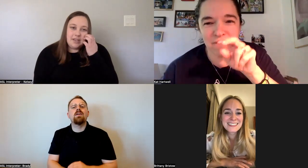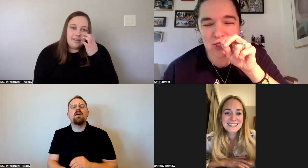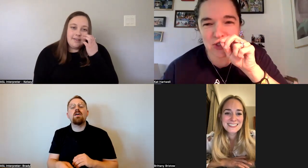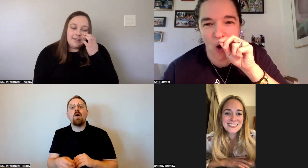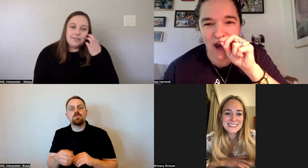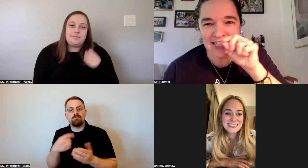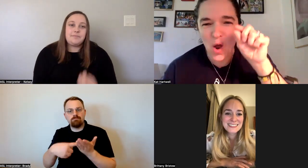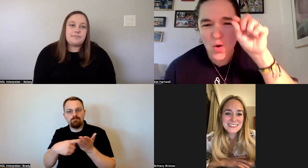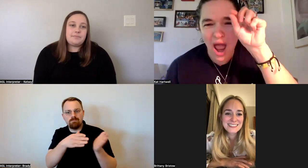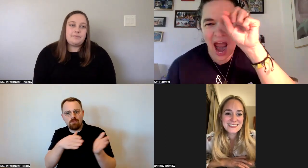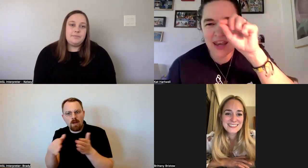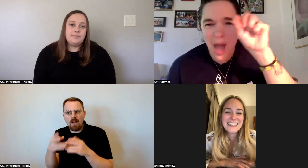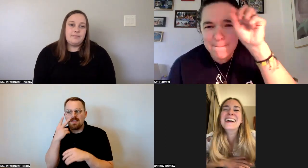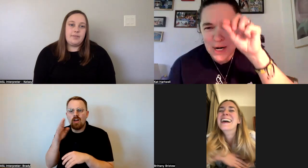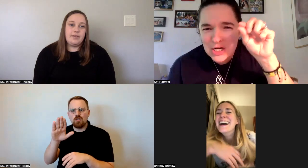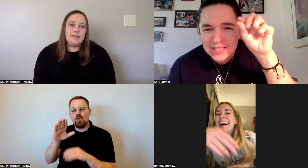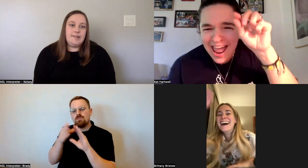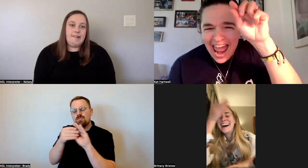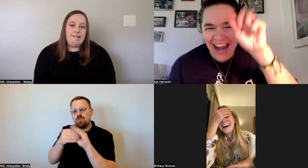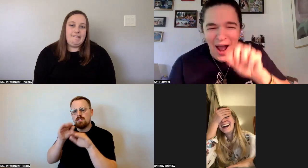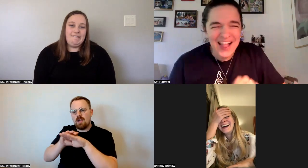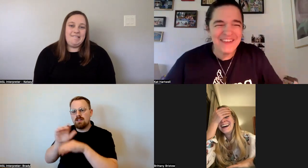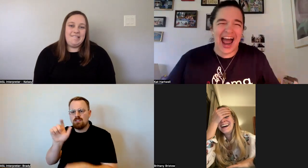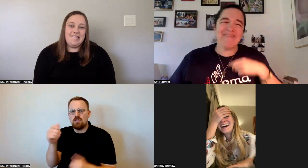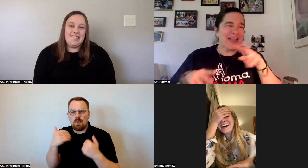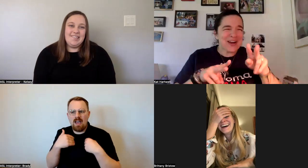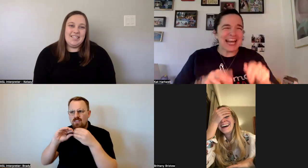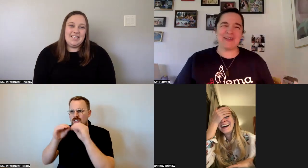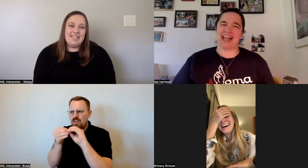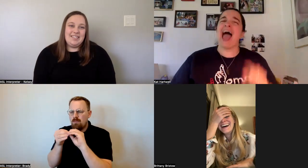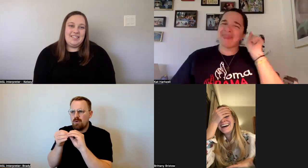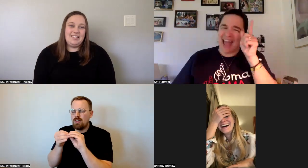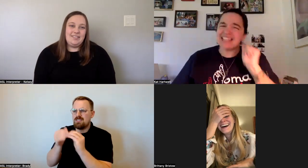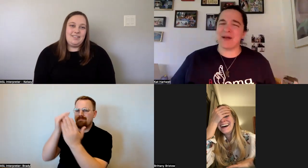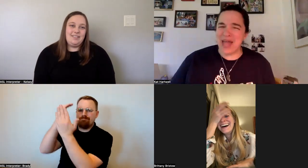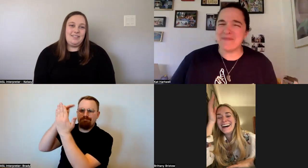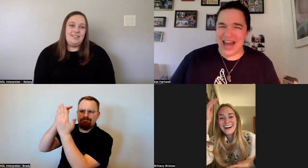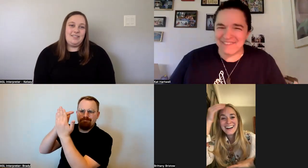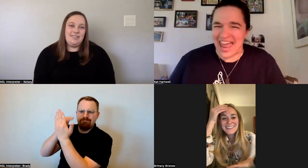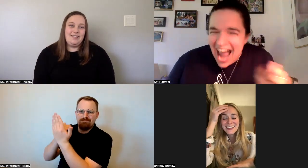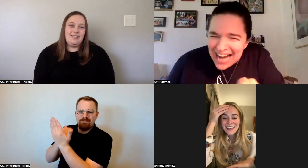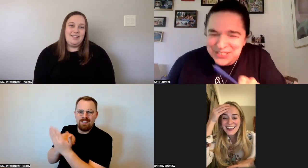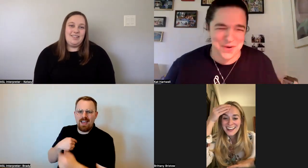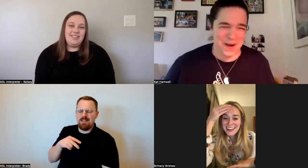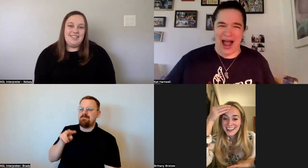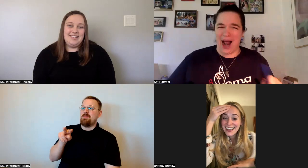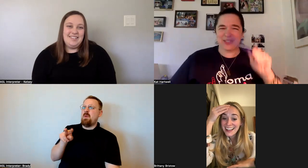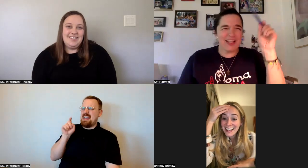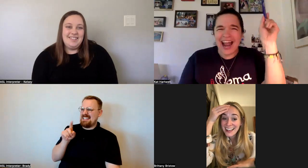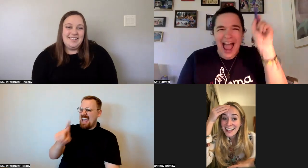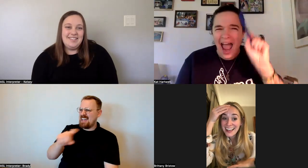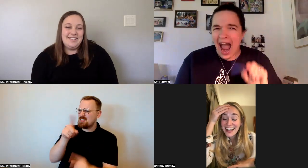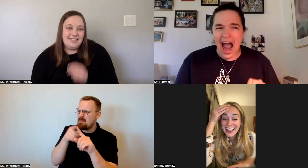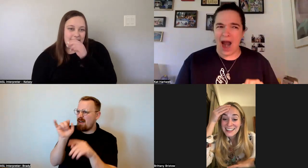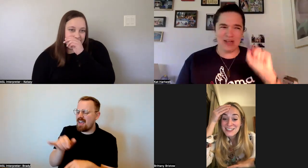At both of your stories, you had numbers, and I'm looking at it like that's something I'm gonna have to ask you about.